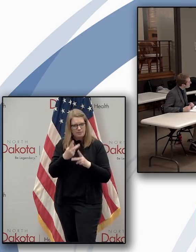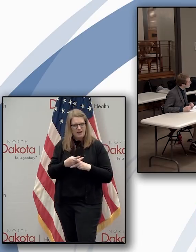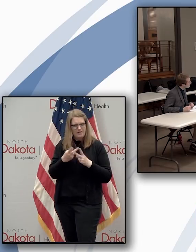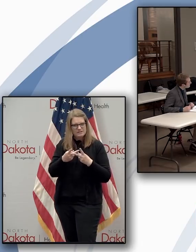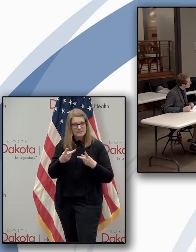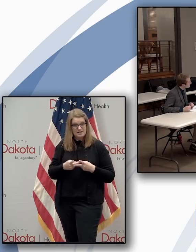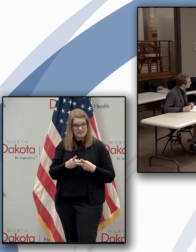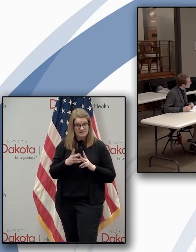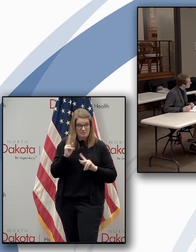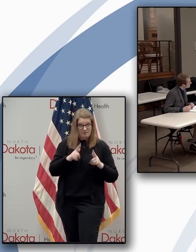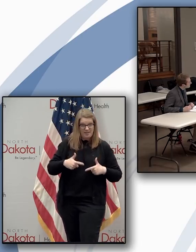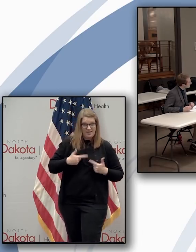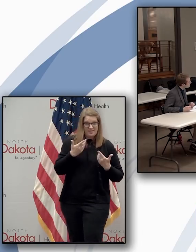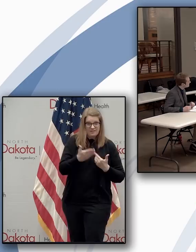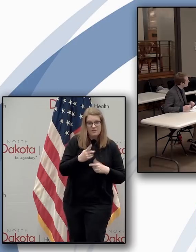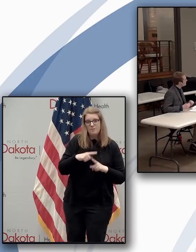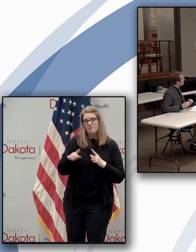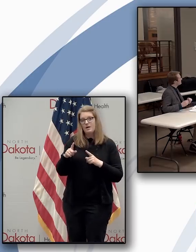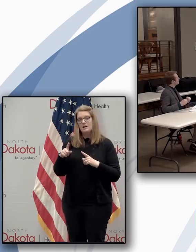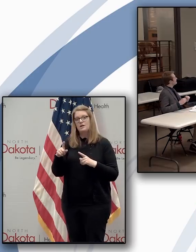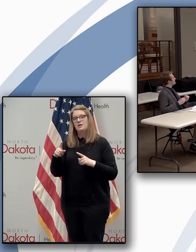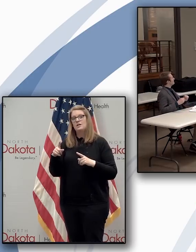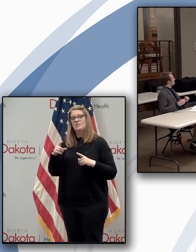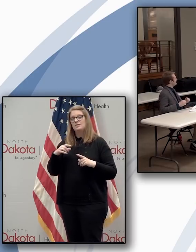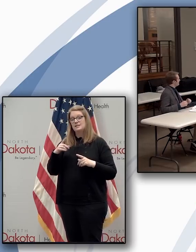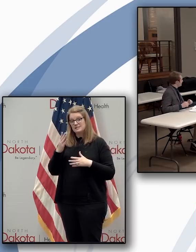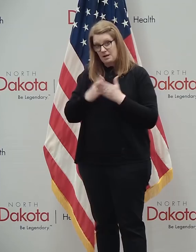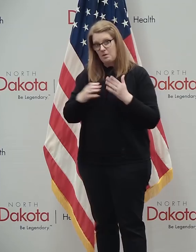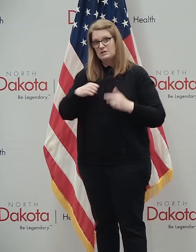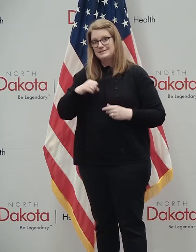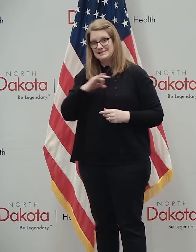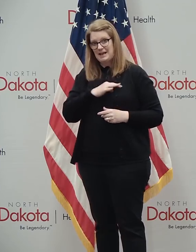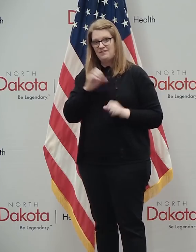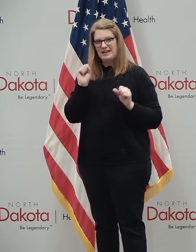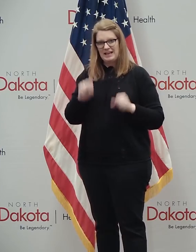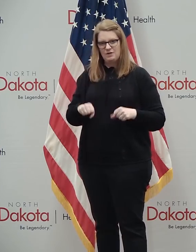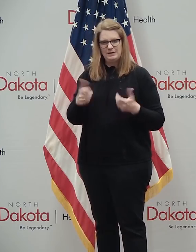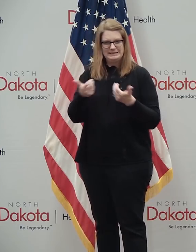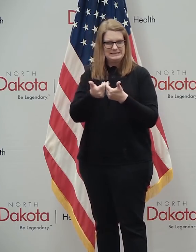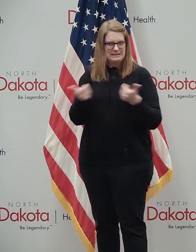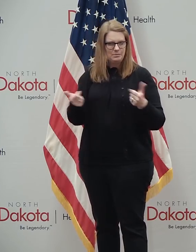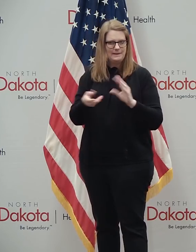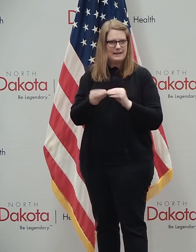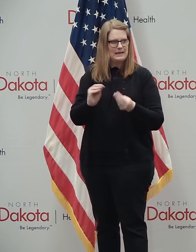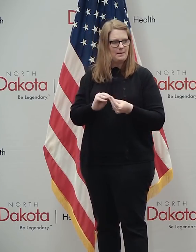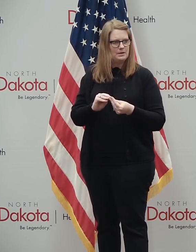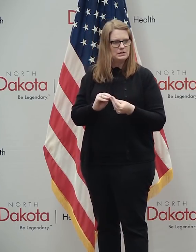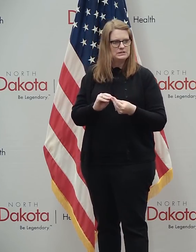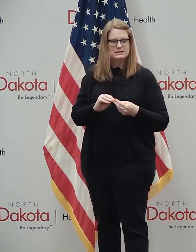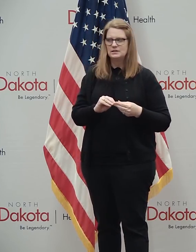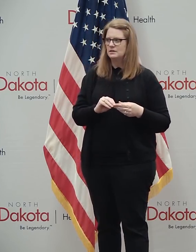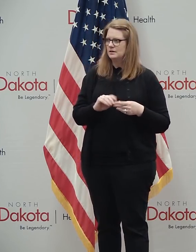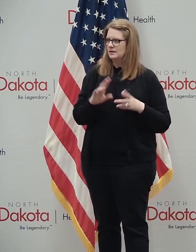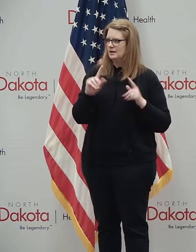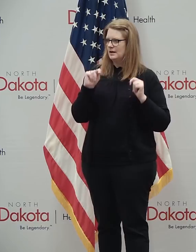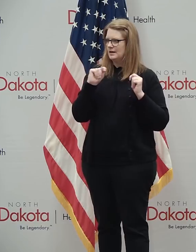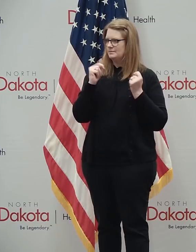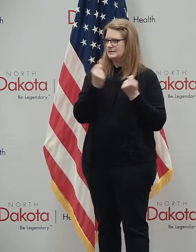also include staff, and can those numbers be broken out? I'm looking to our team.